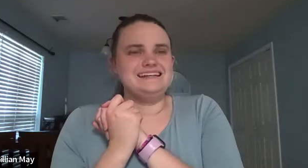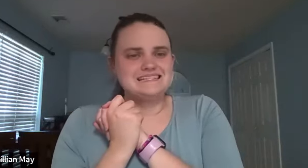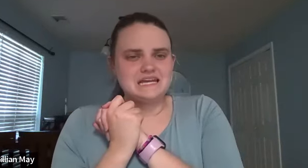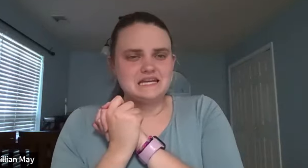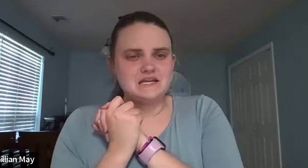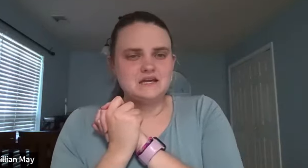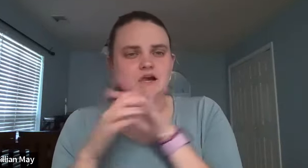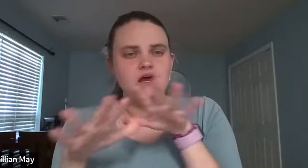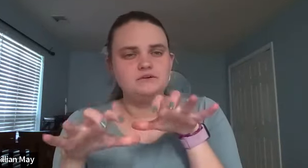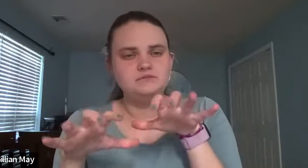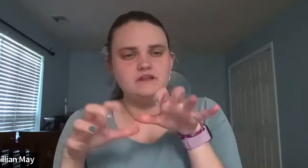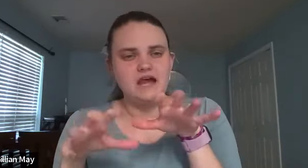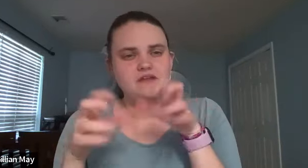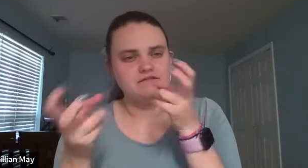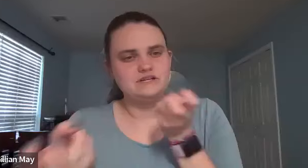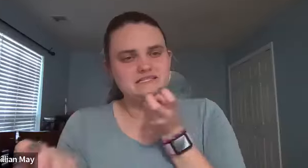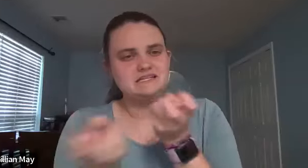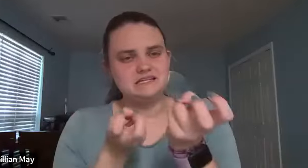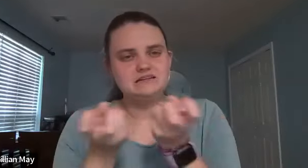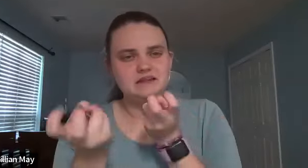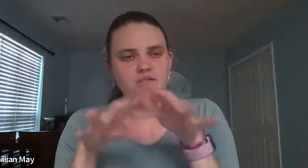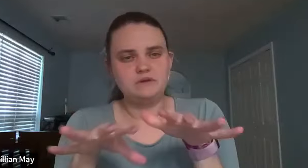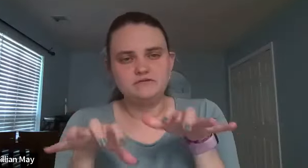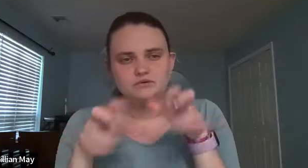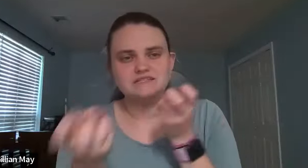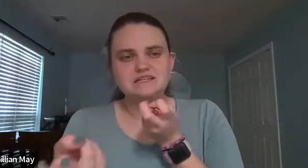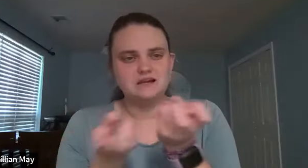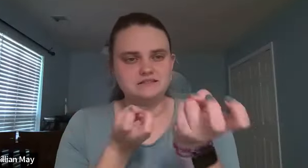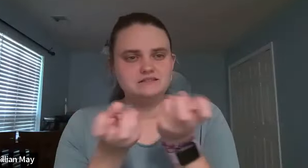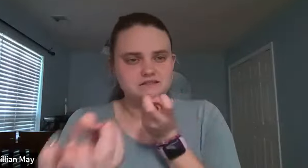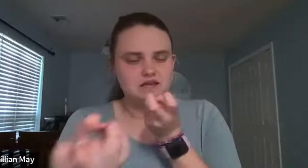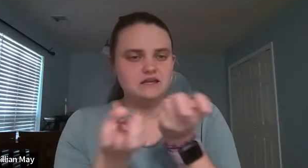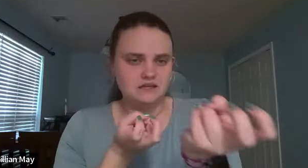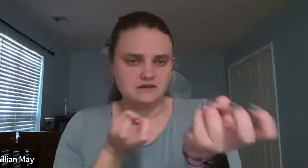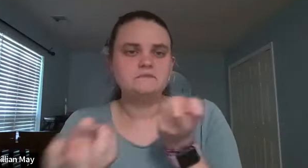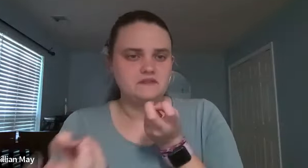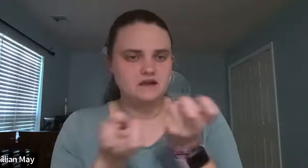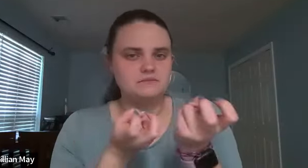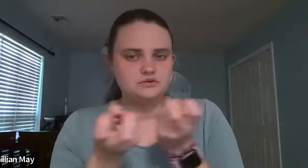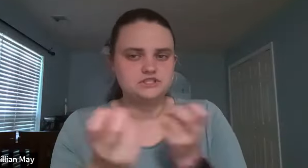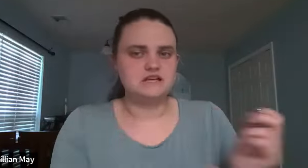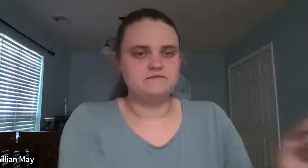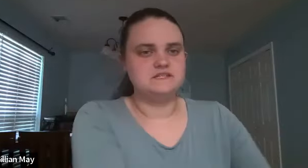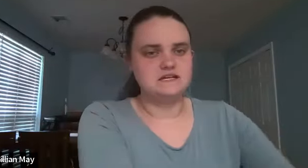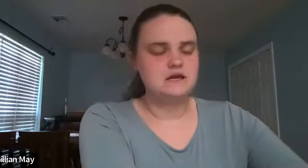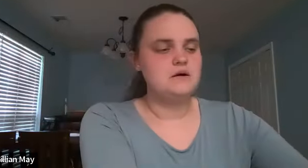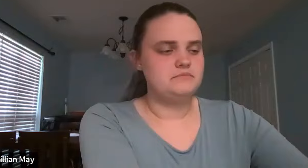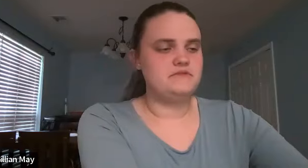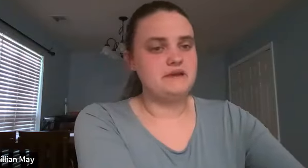ice skating, I would do more like add that freezing, like I would be frozen, ice skating, that kind of motion to emphasize. But the